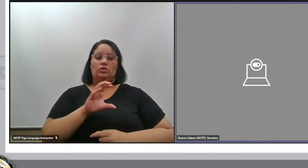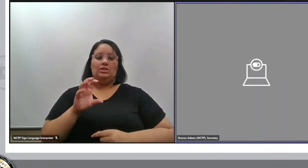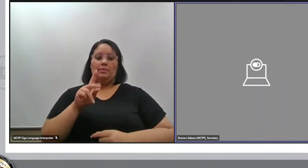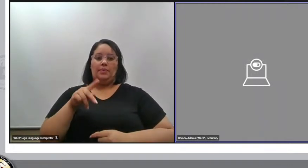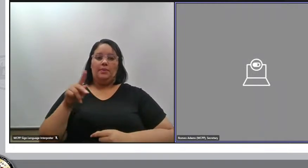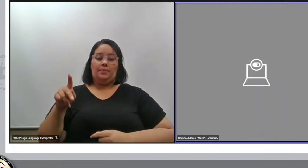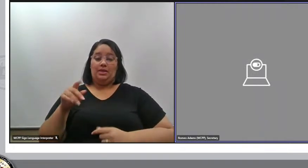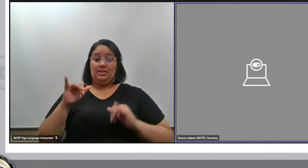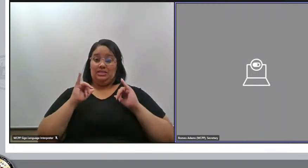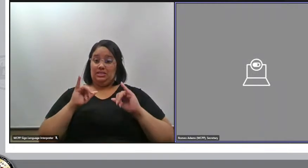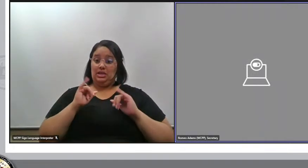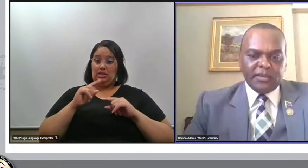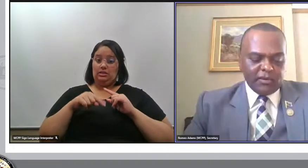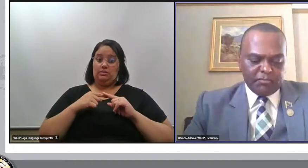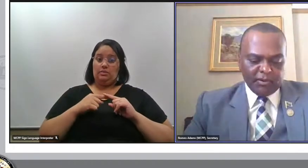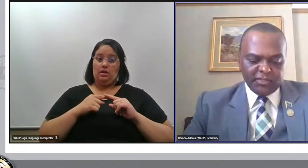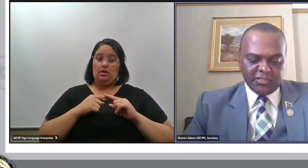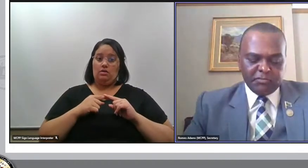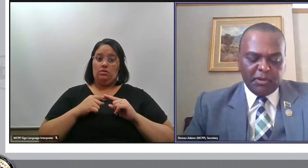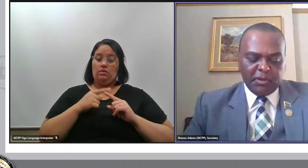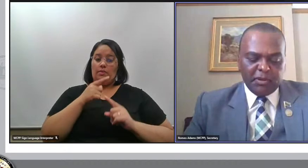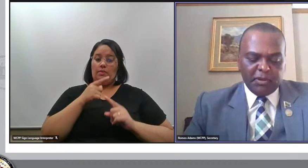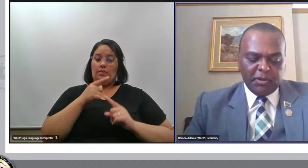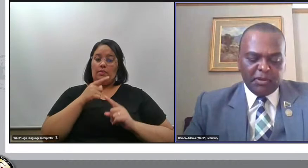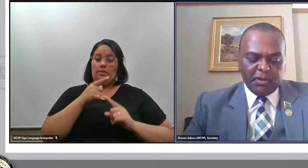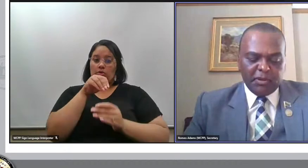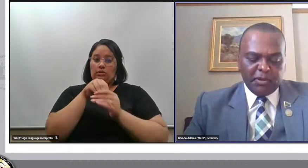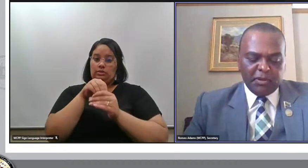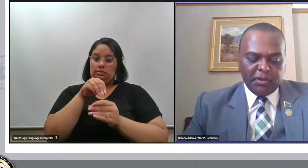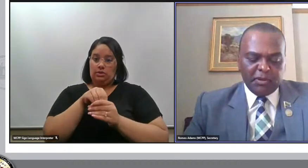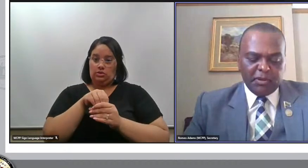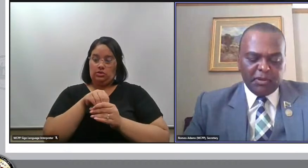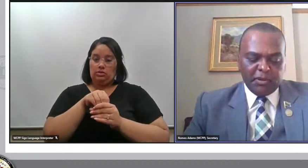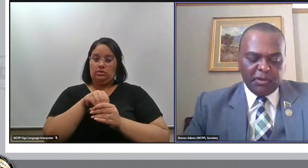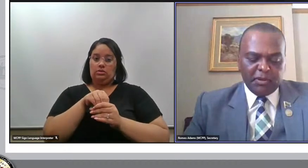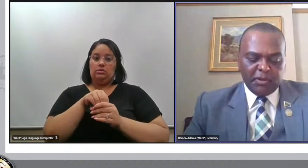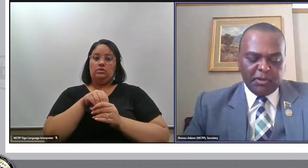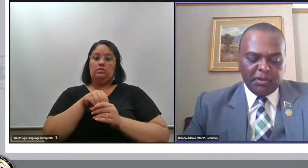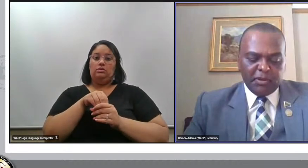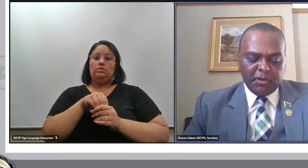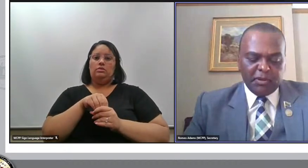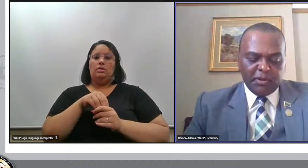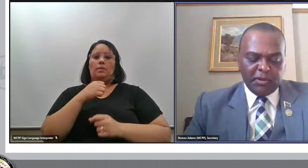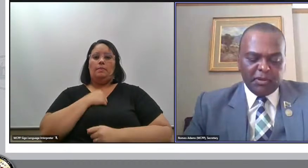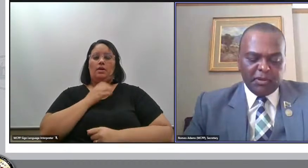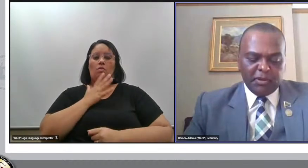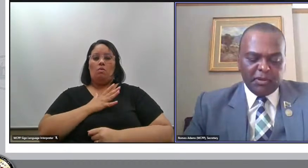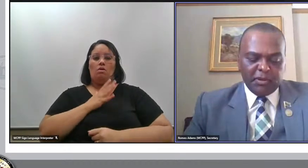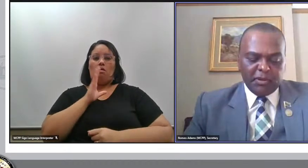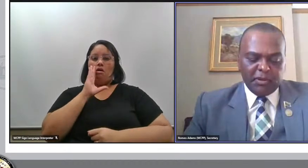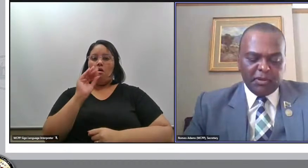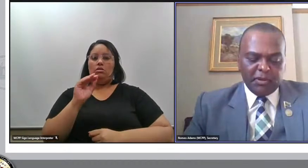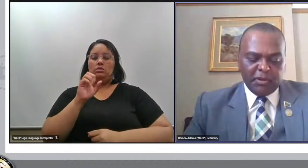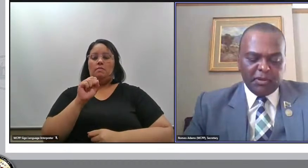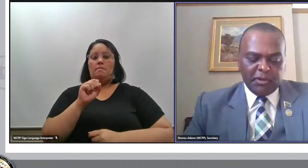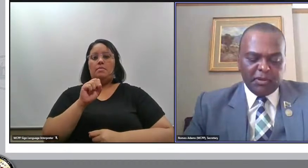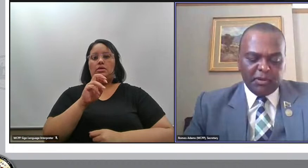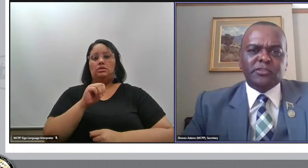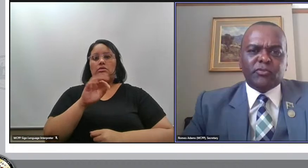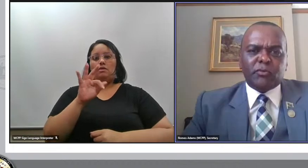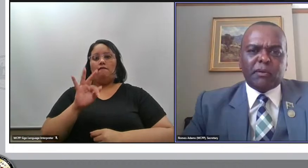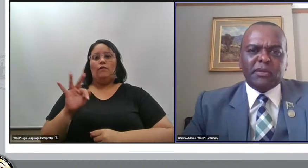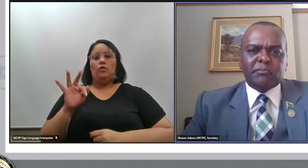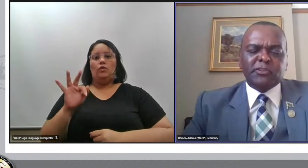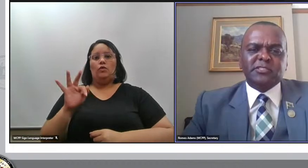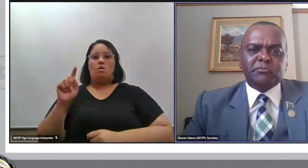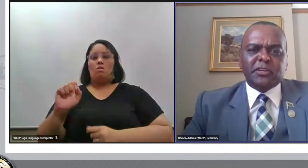serious about public participation. Chairperson, I'm just going to ask Ms. Fushia just to give an indication of what are the